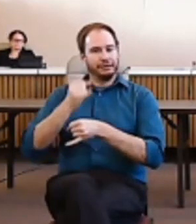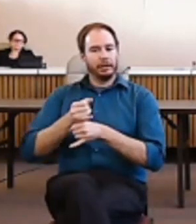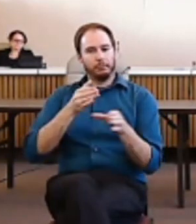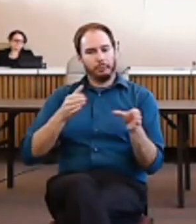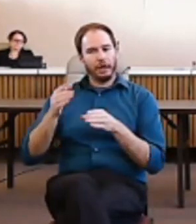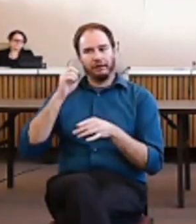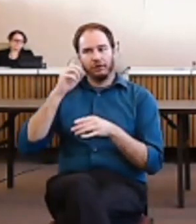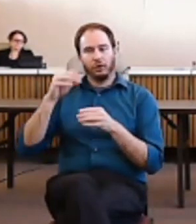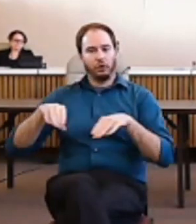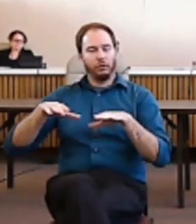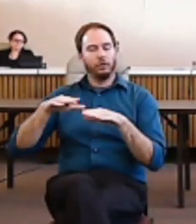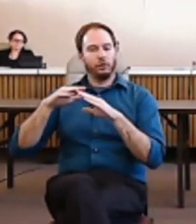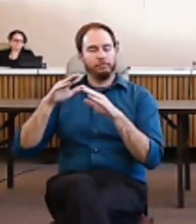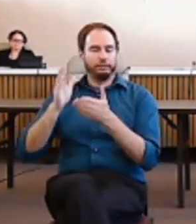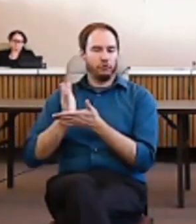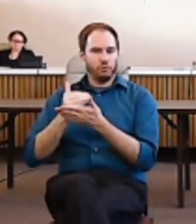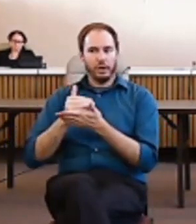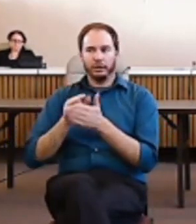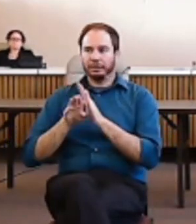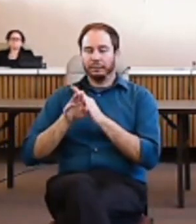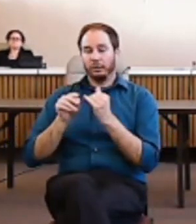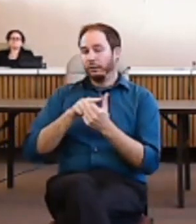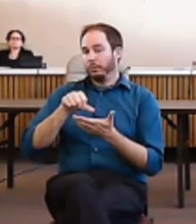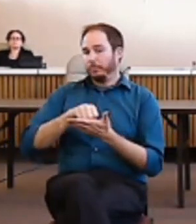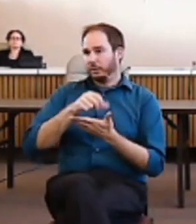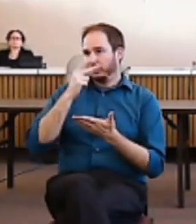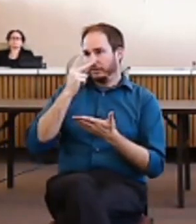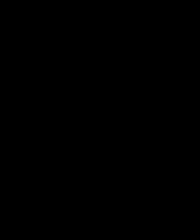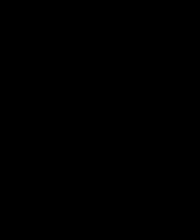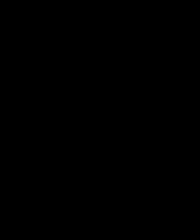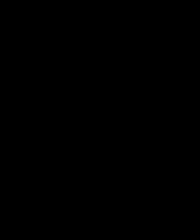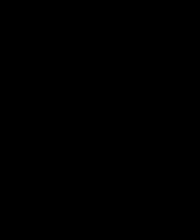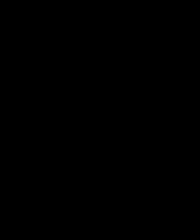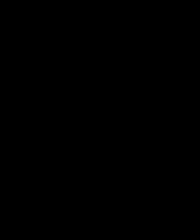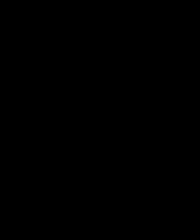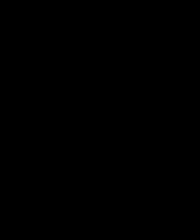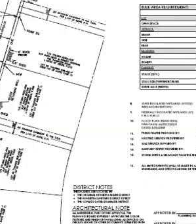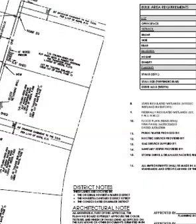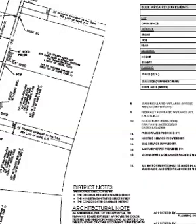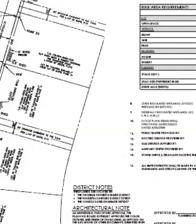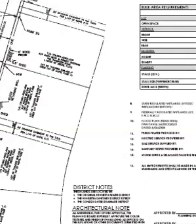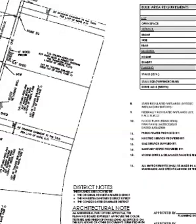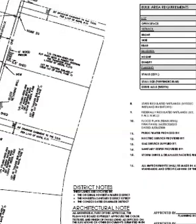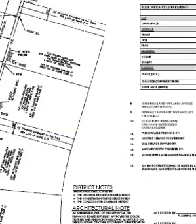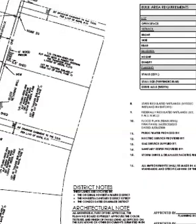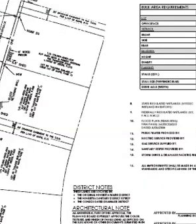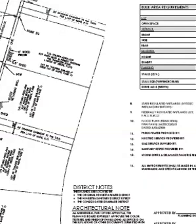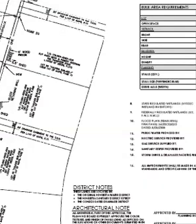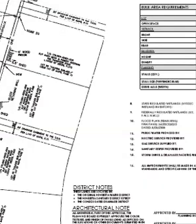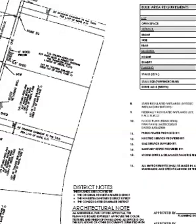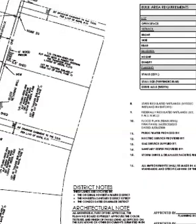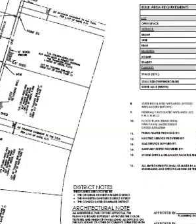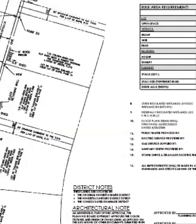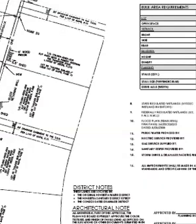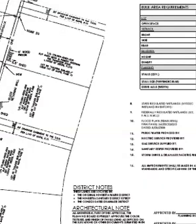development. As you see on the first page in your packet, as well as what's shown right now on the board, this was the original plan